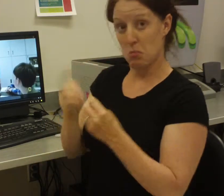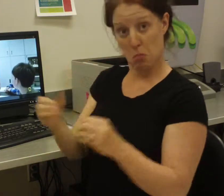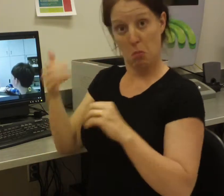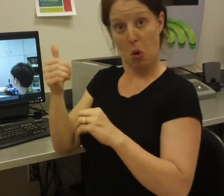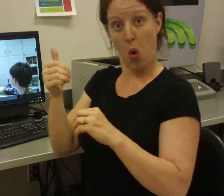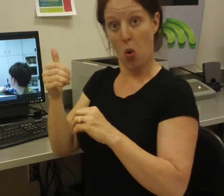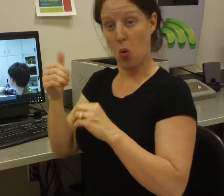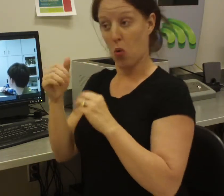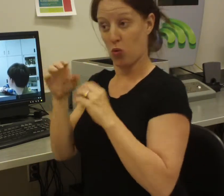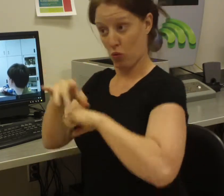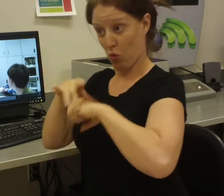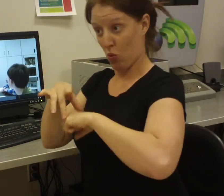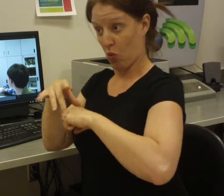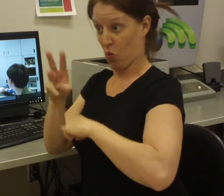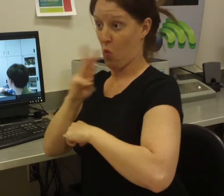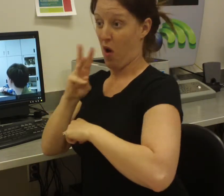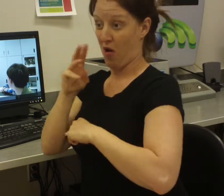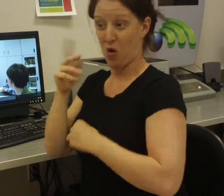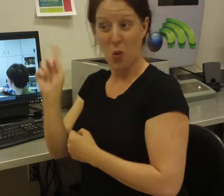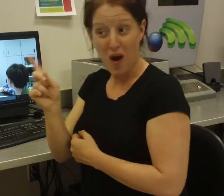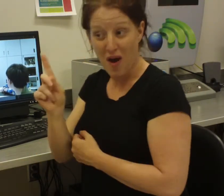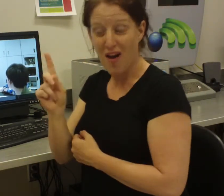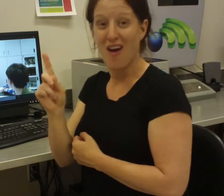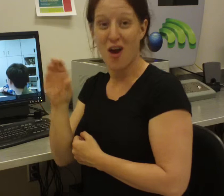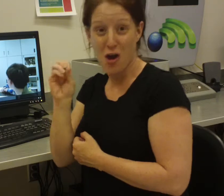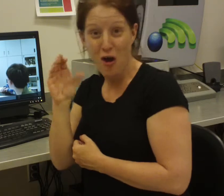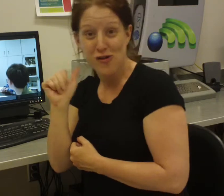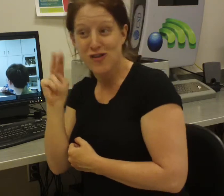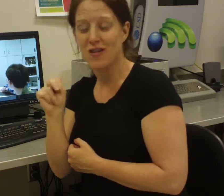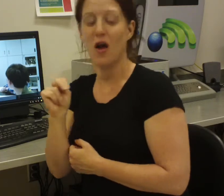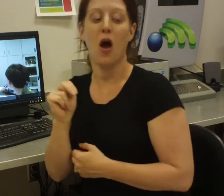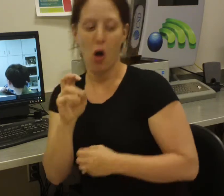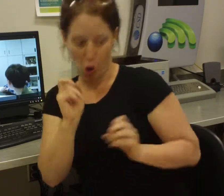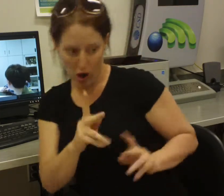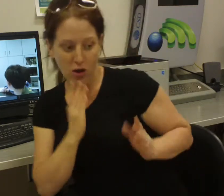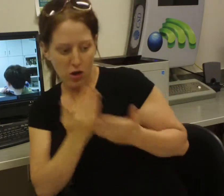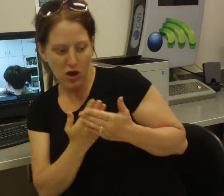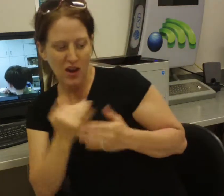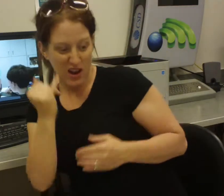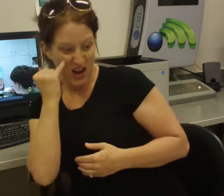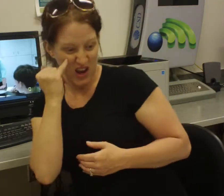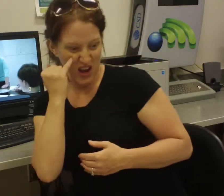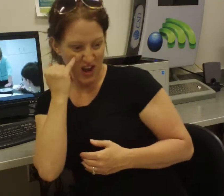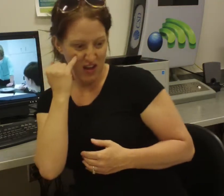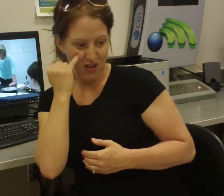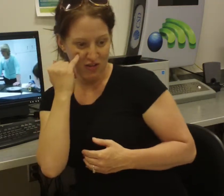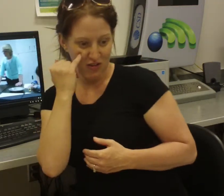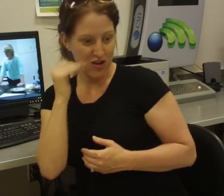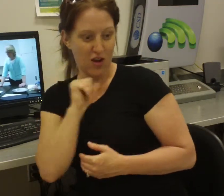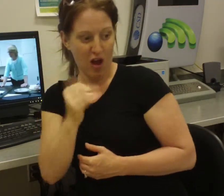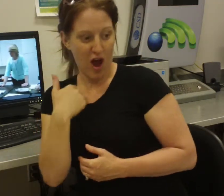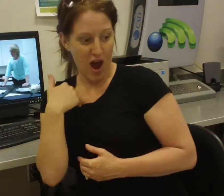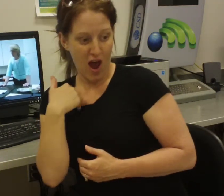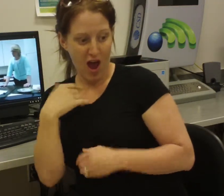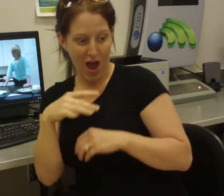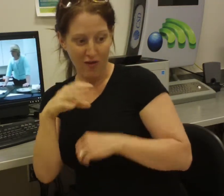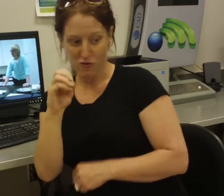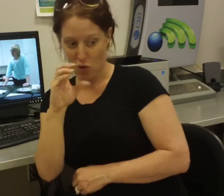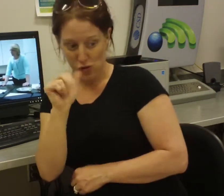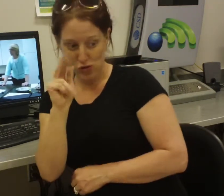was no oceans, then there would barely be any water. Yeah, because there'd be no evaporation. And then, no